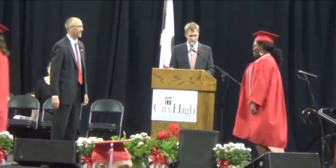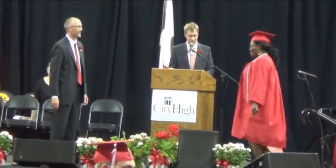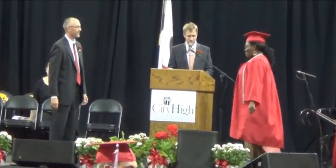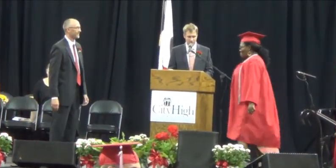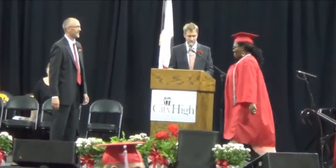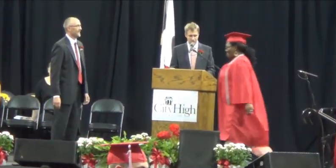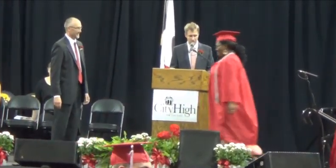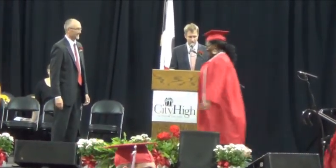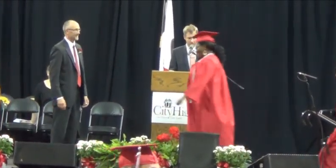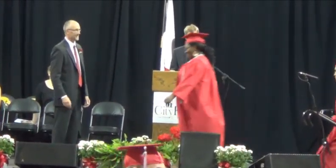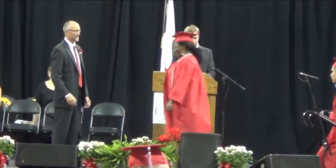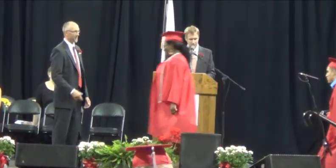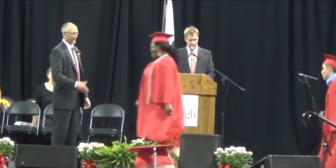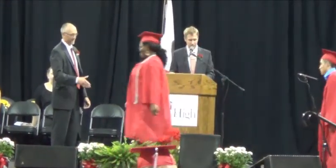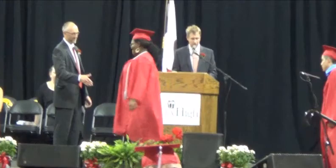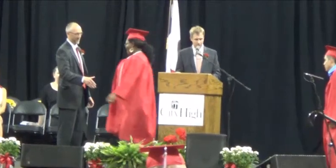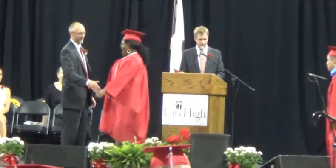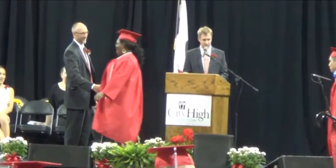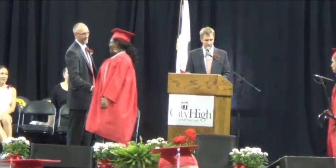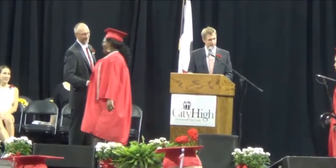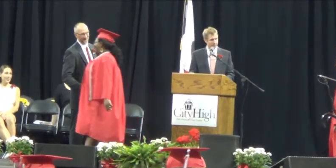Tanisha C. Robinson.